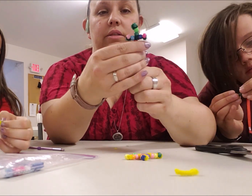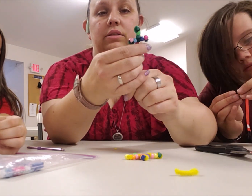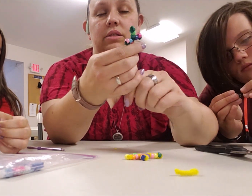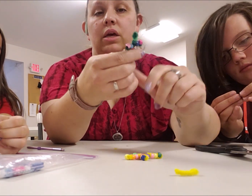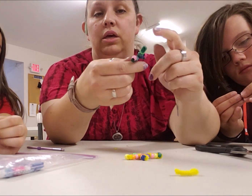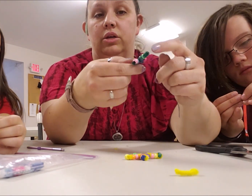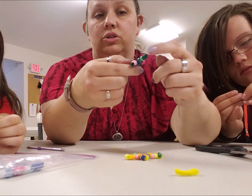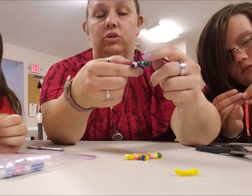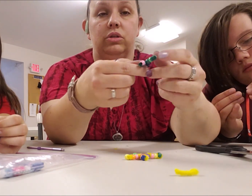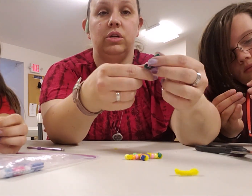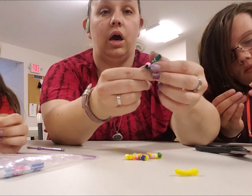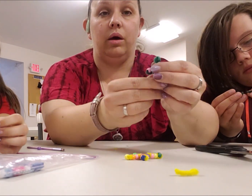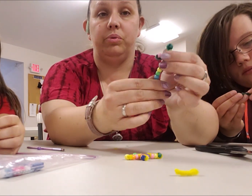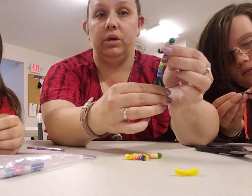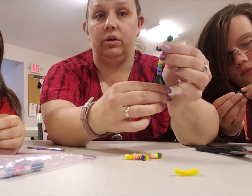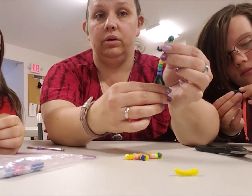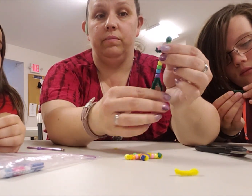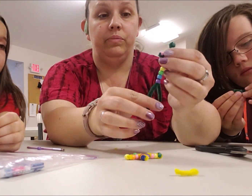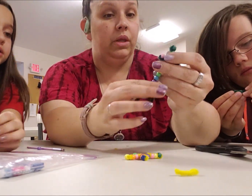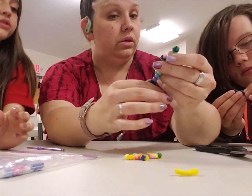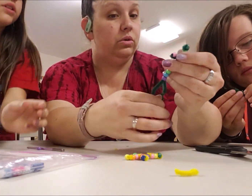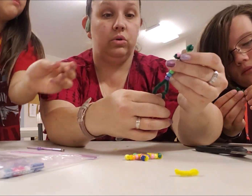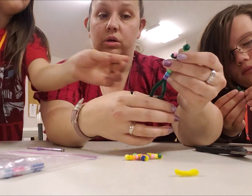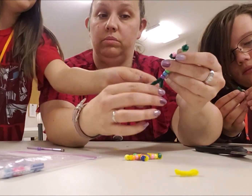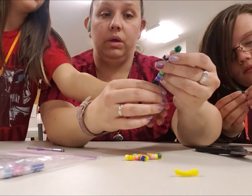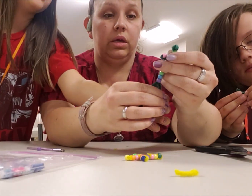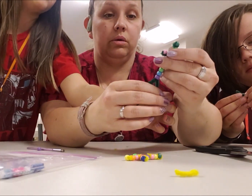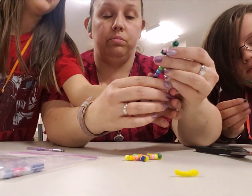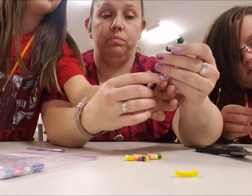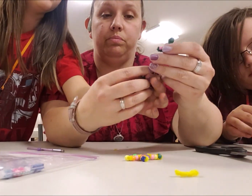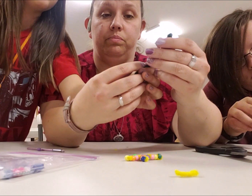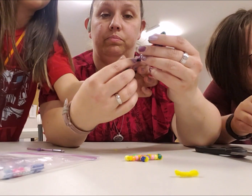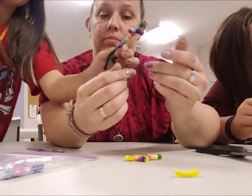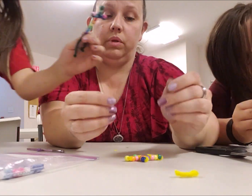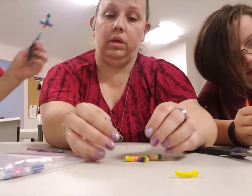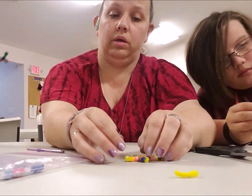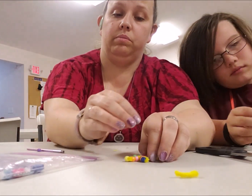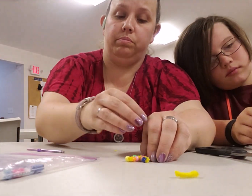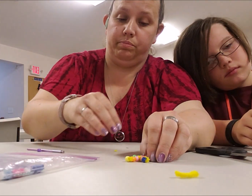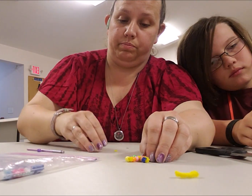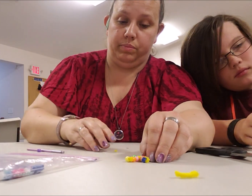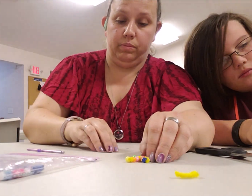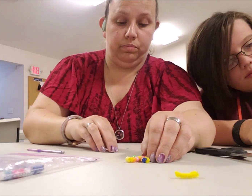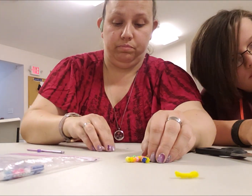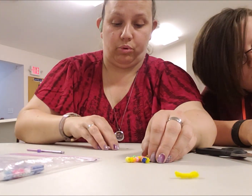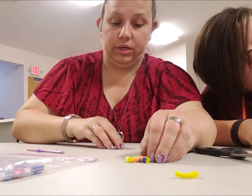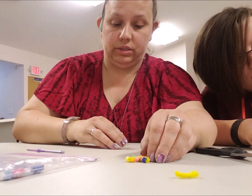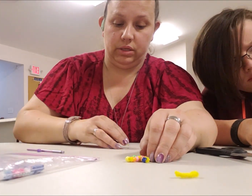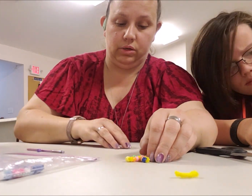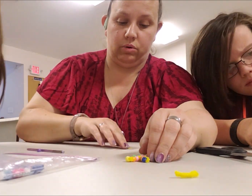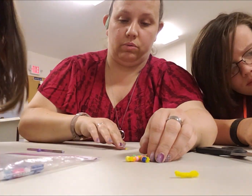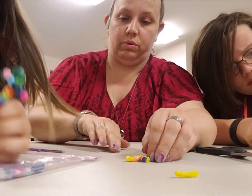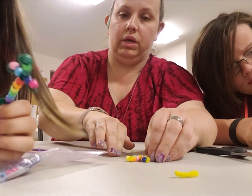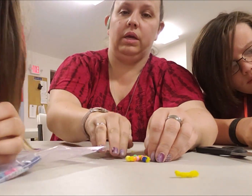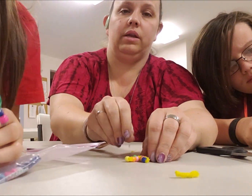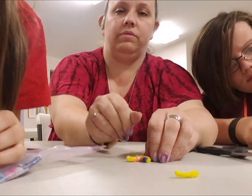ends to the top here. You could make a So, bracelet or a ring out of